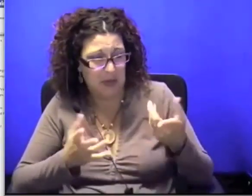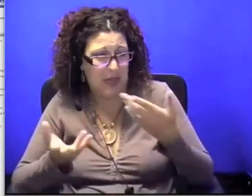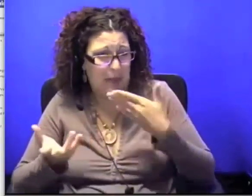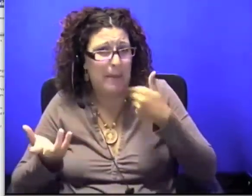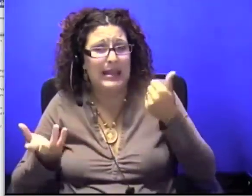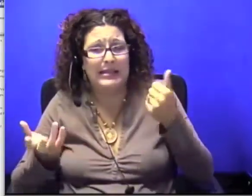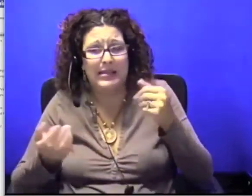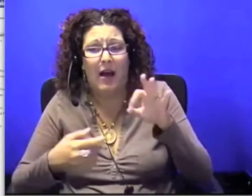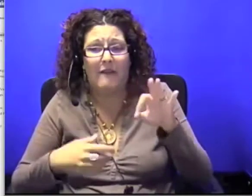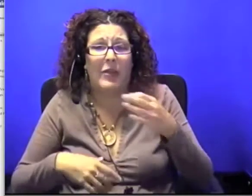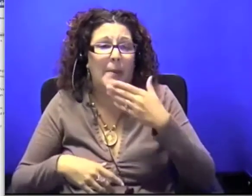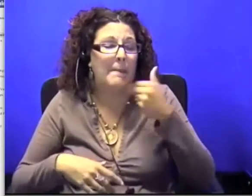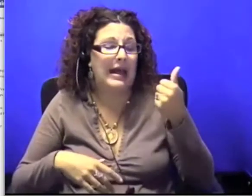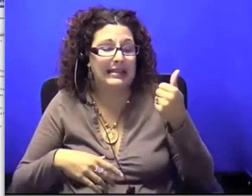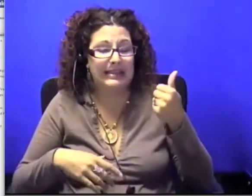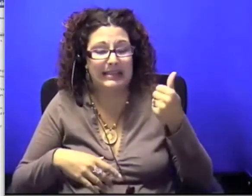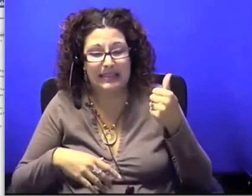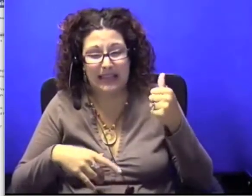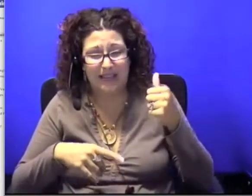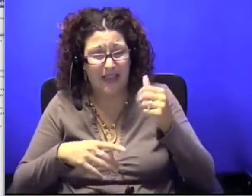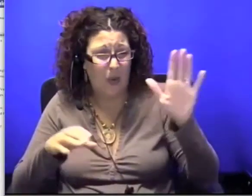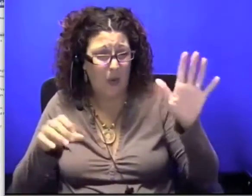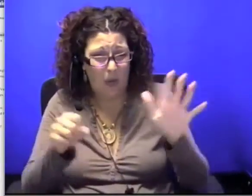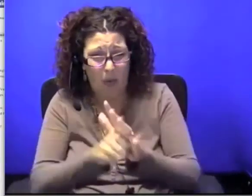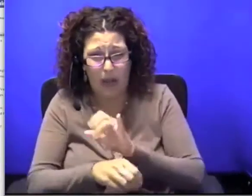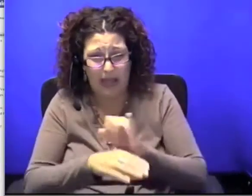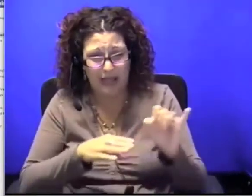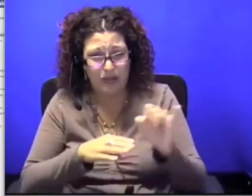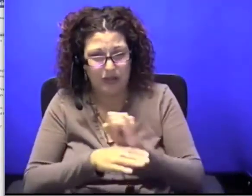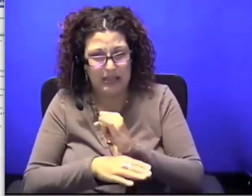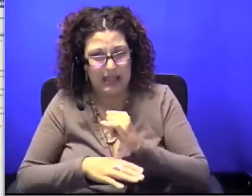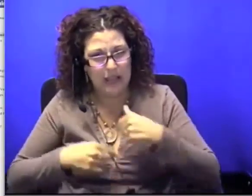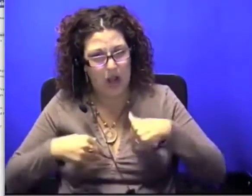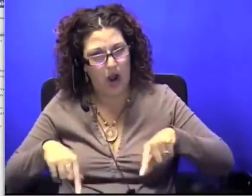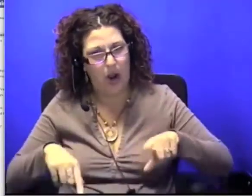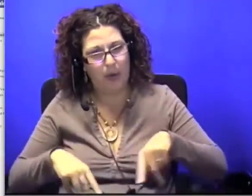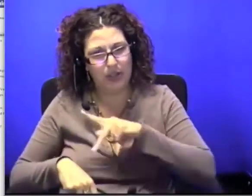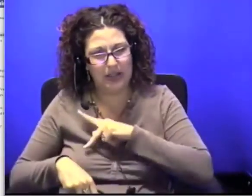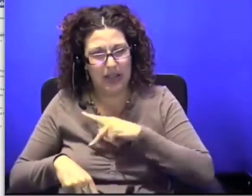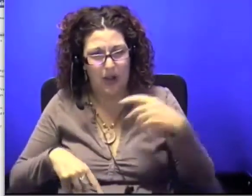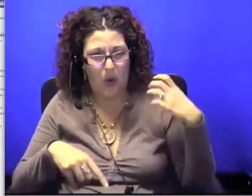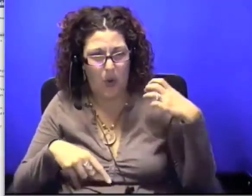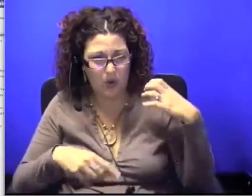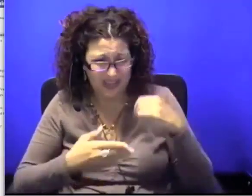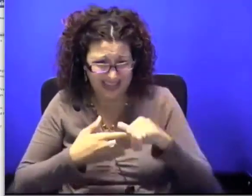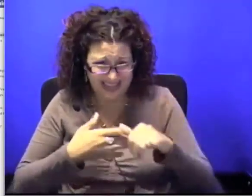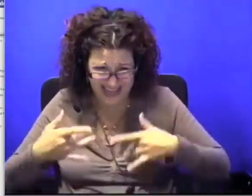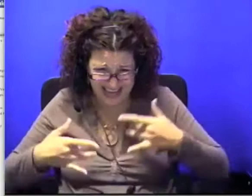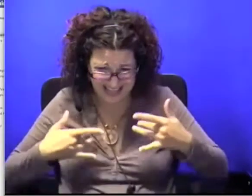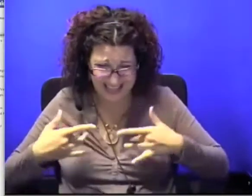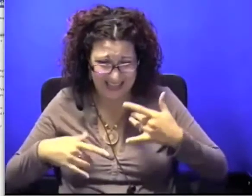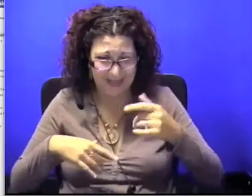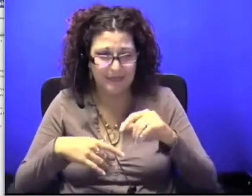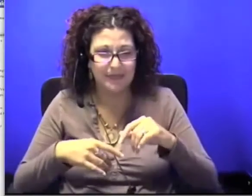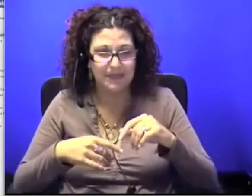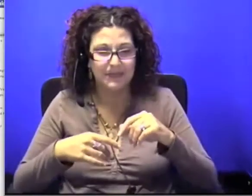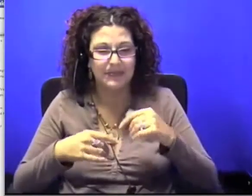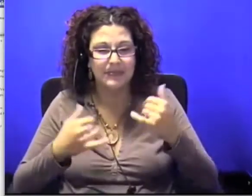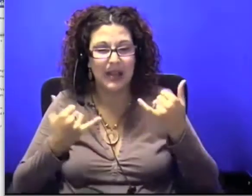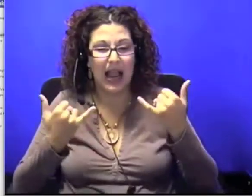to, that the best of the best of the best in the entire industry is our personal coach. I mean, how exciting can that be? Now,